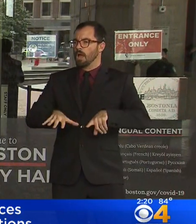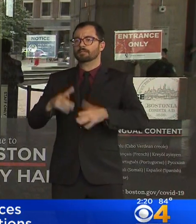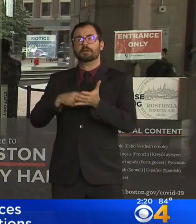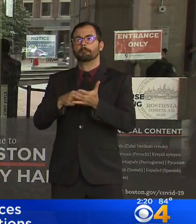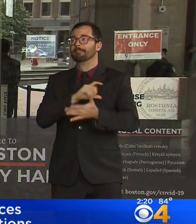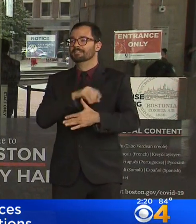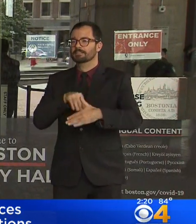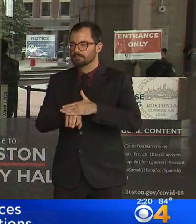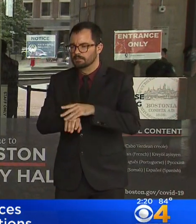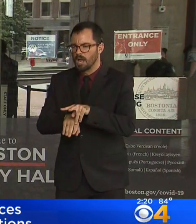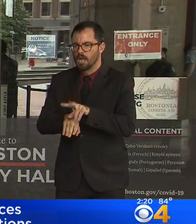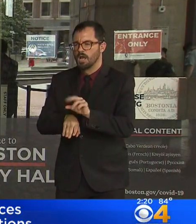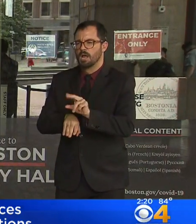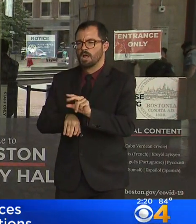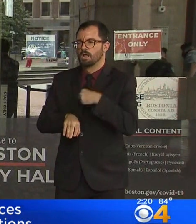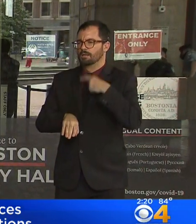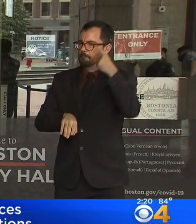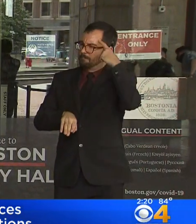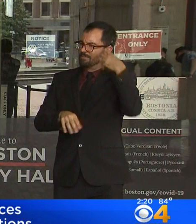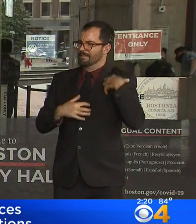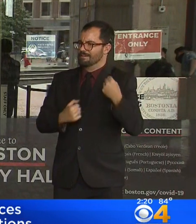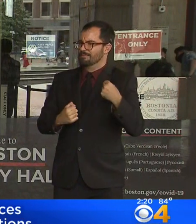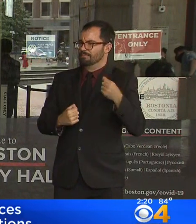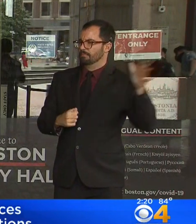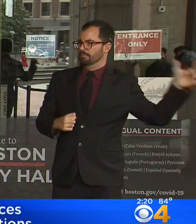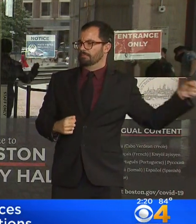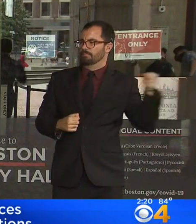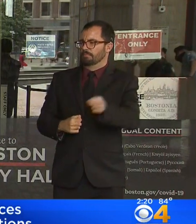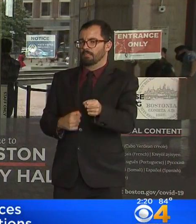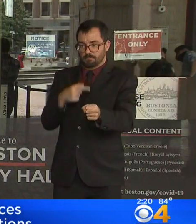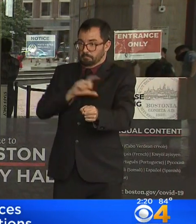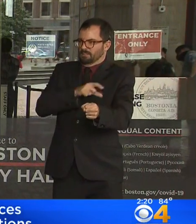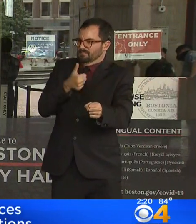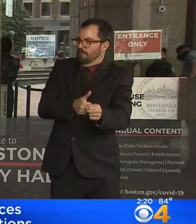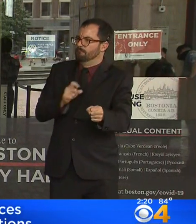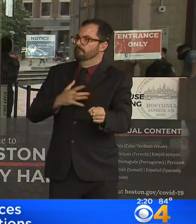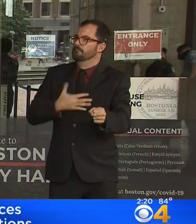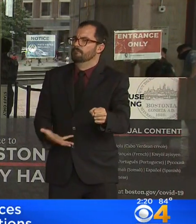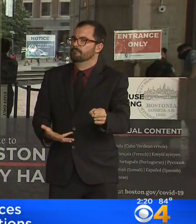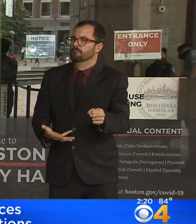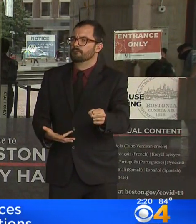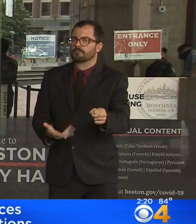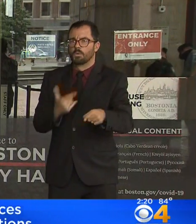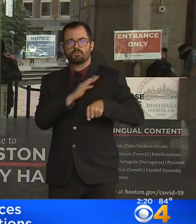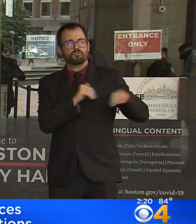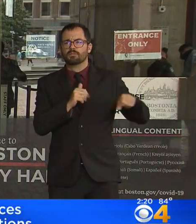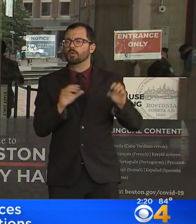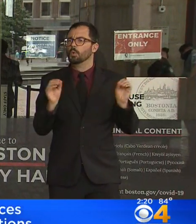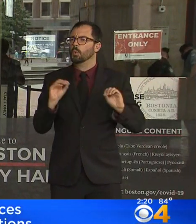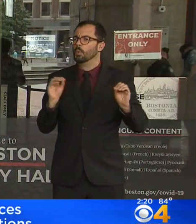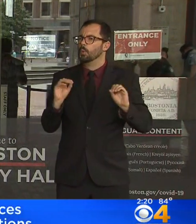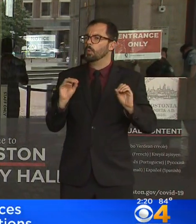other things like that. That is something that they're not trained for. They're trained, but they're not equipped to deal with that. So I think